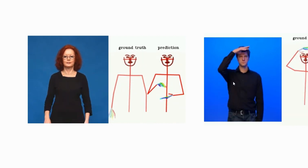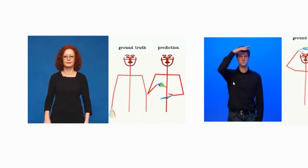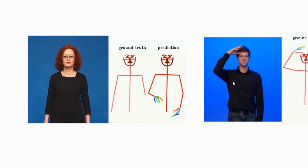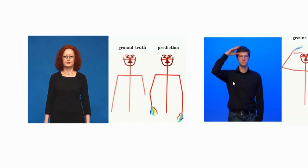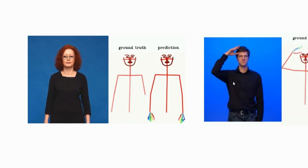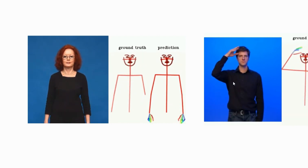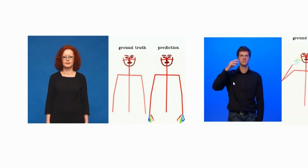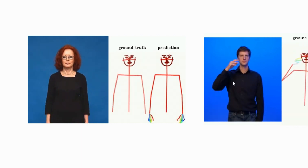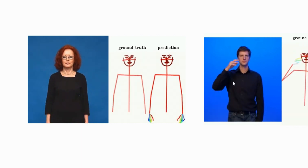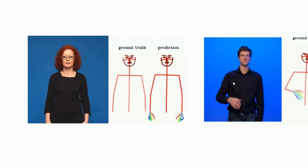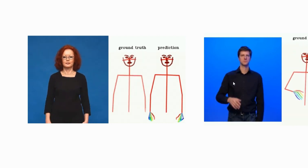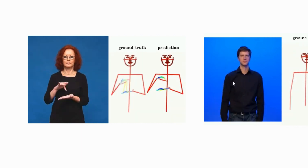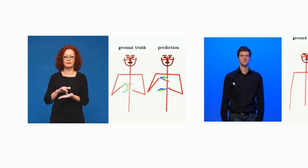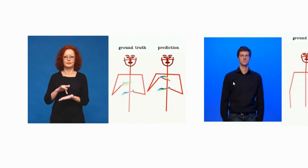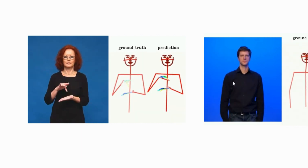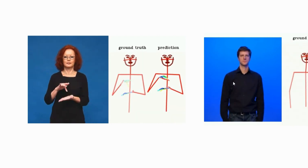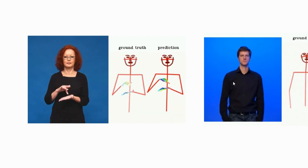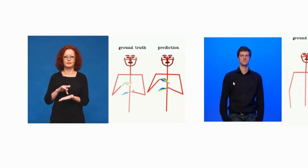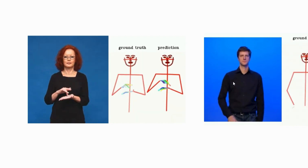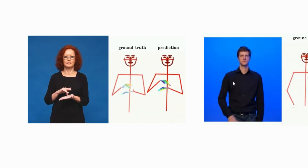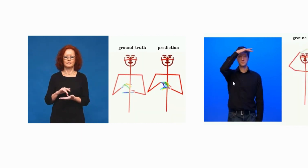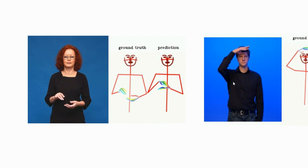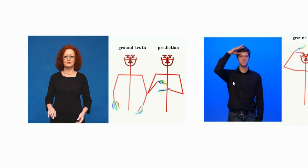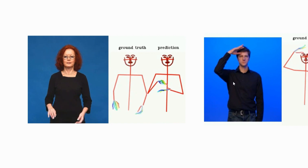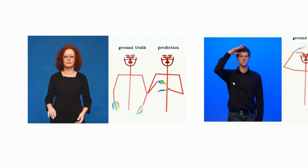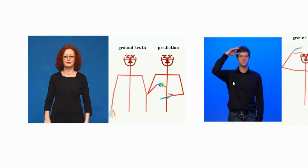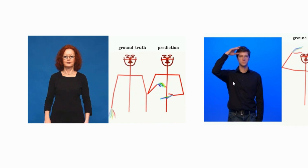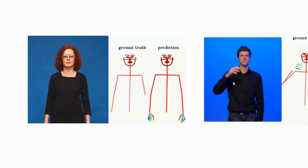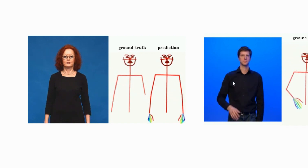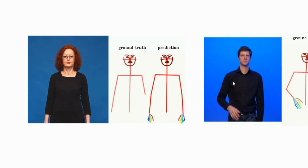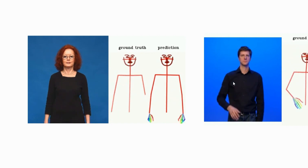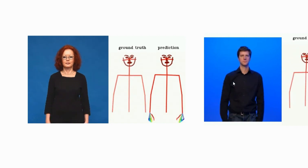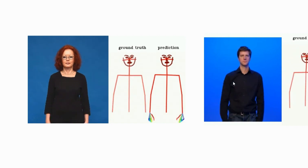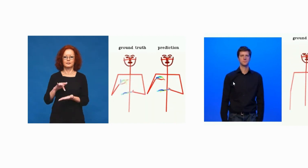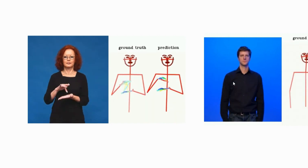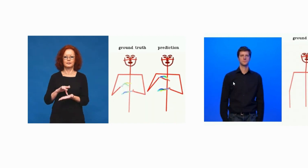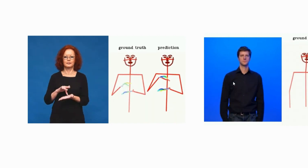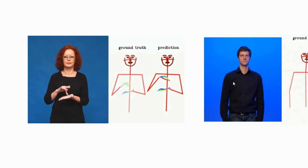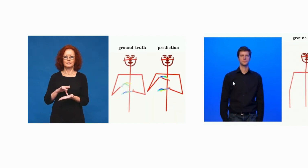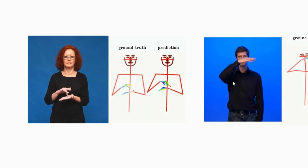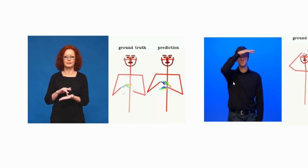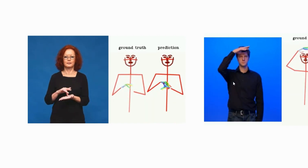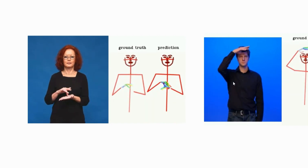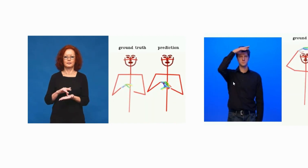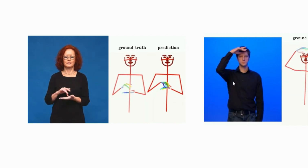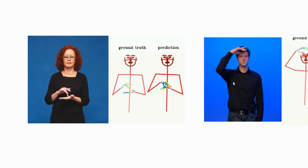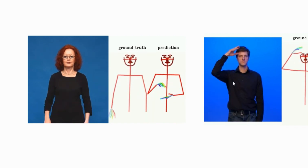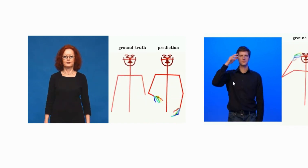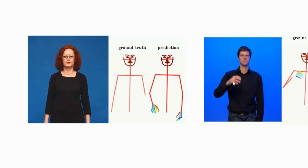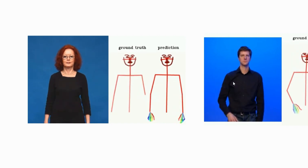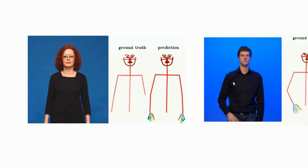For such cases, the training data isn't good enough for the model to learn the correct motions or hand shapes to produce.